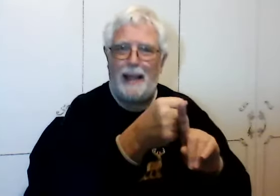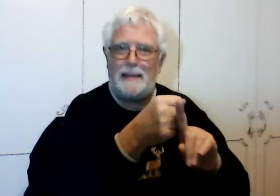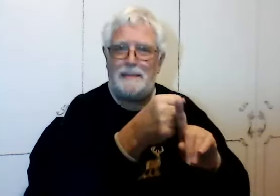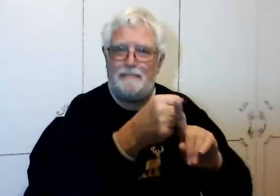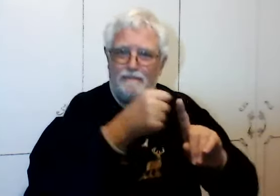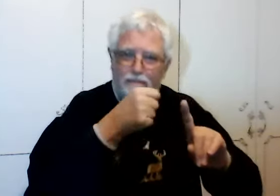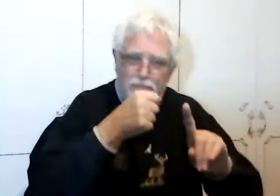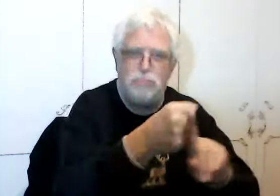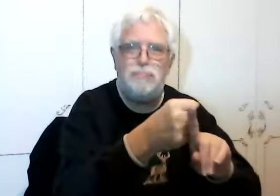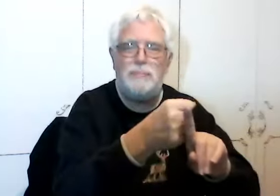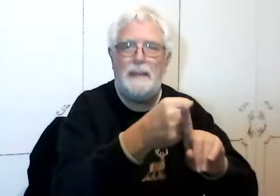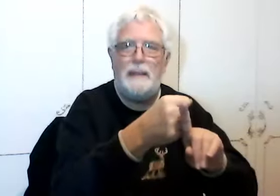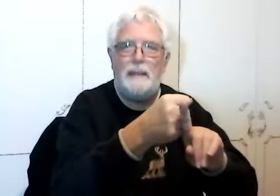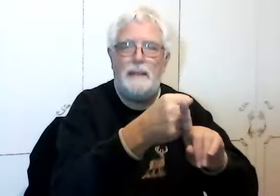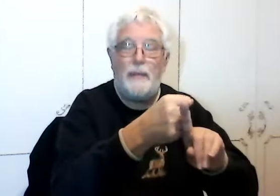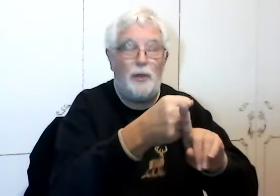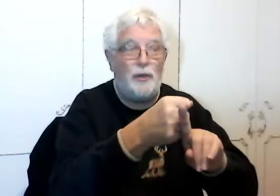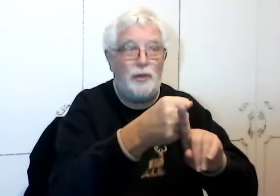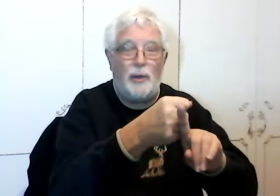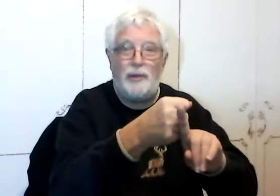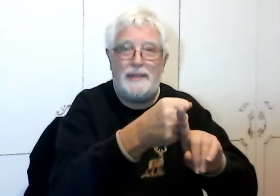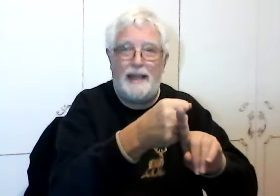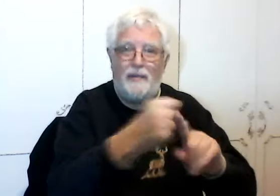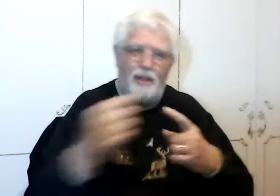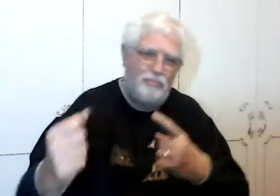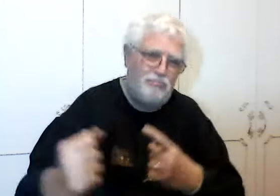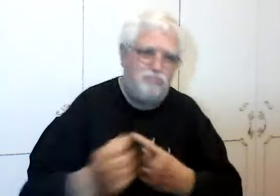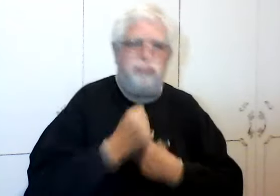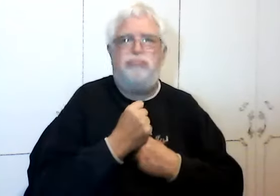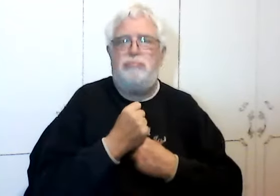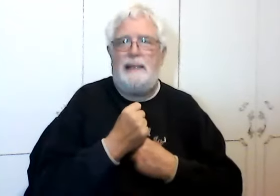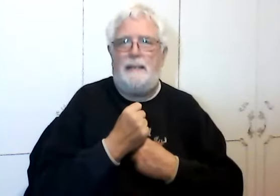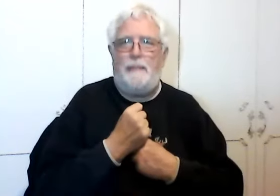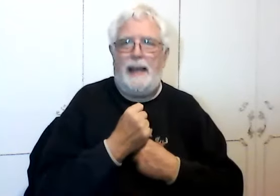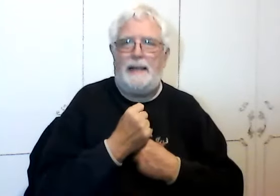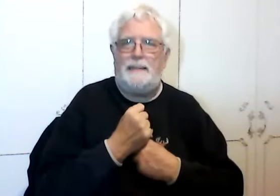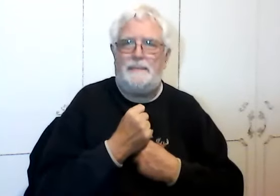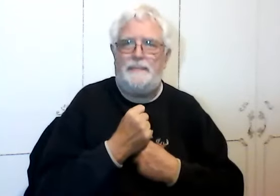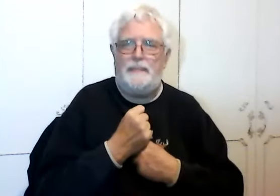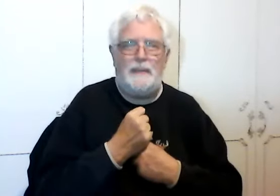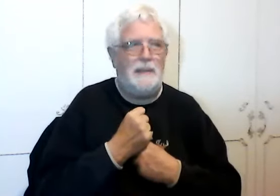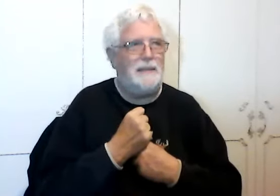impact. You could do it on yourself. Impact. And there's a